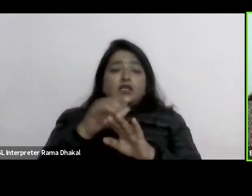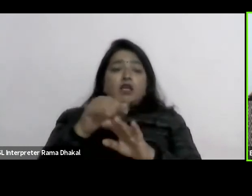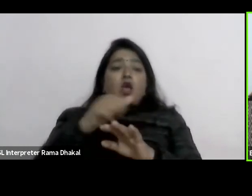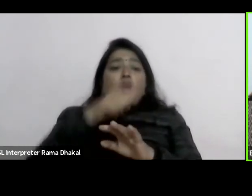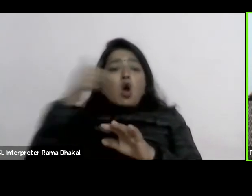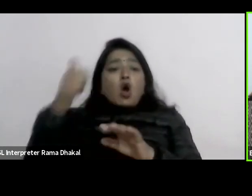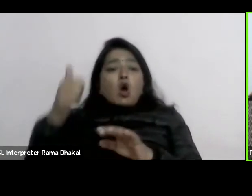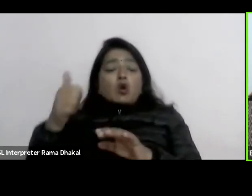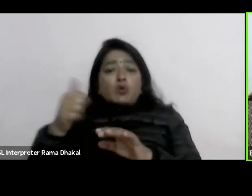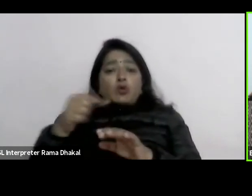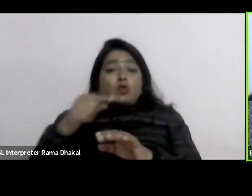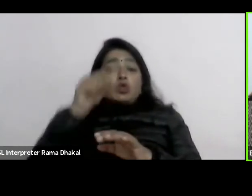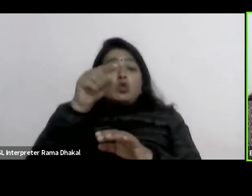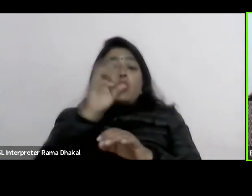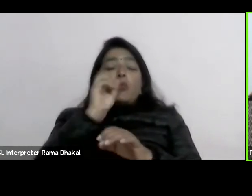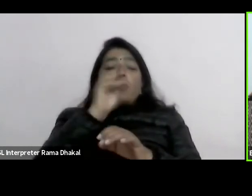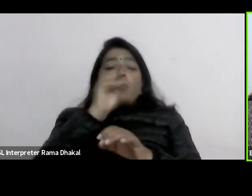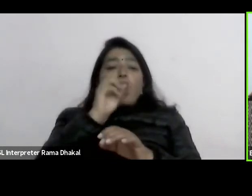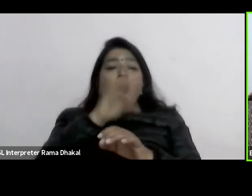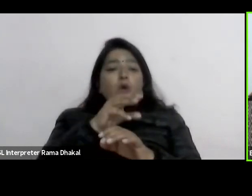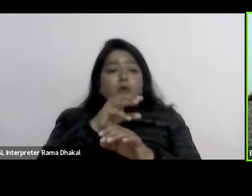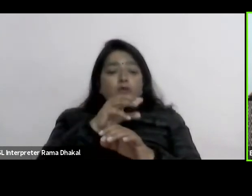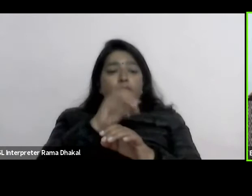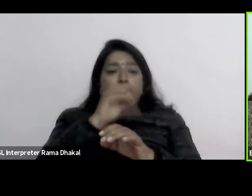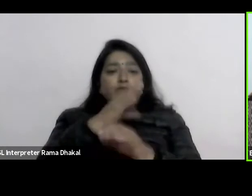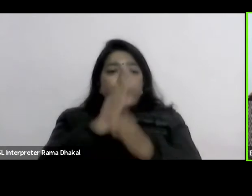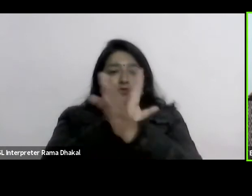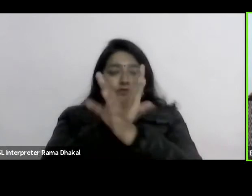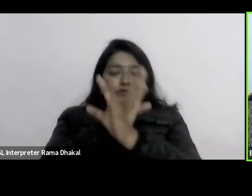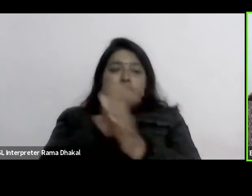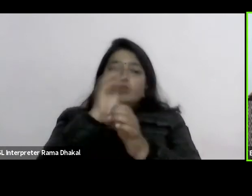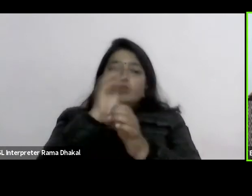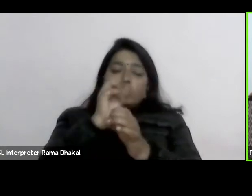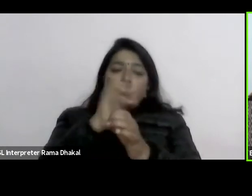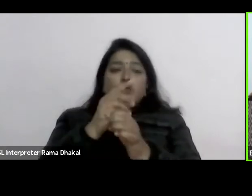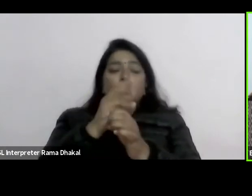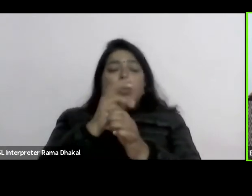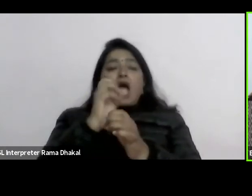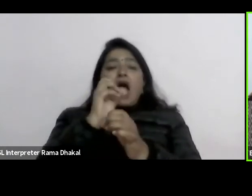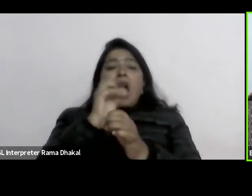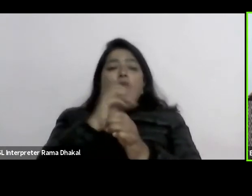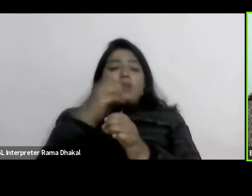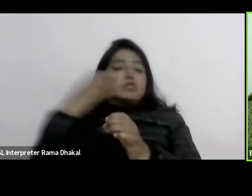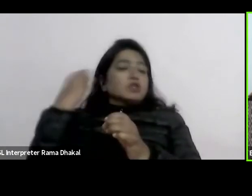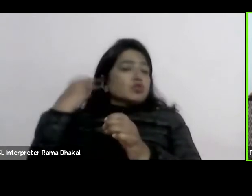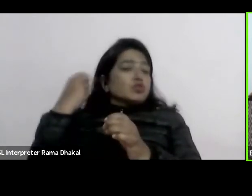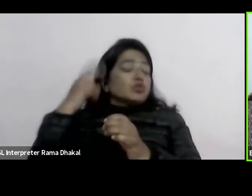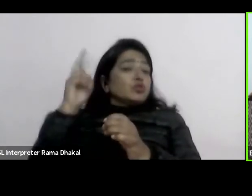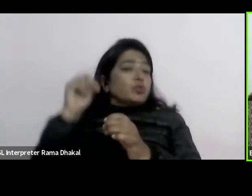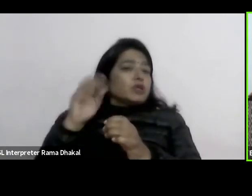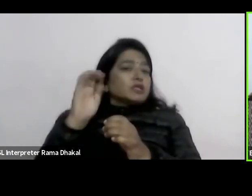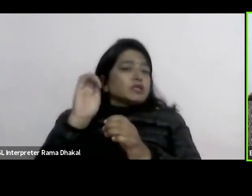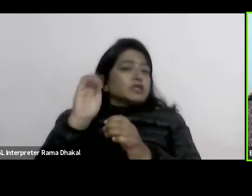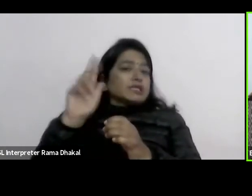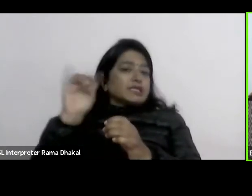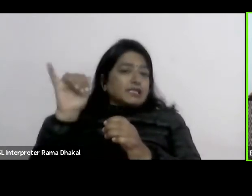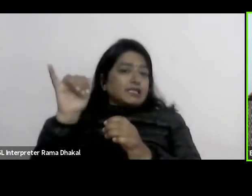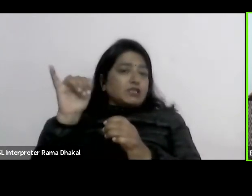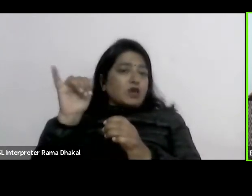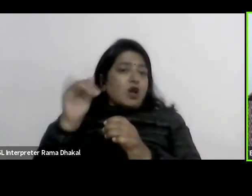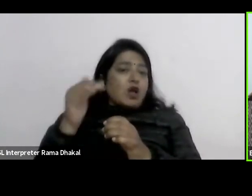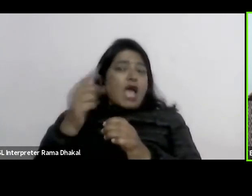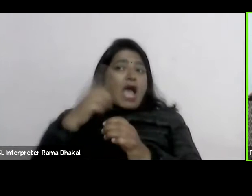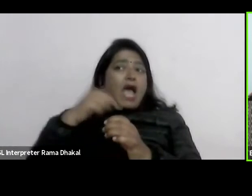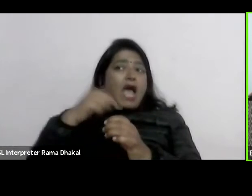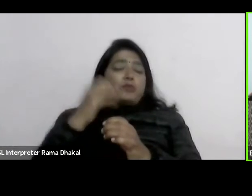to ensure that voices on the margin must be heard. CEDAW, you know, when we think back on it, was the